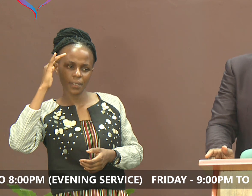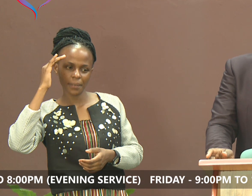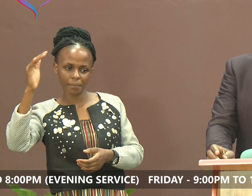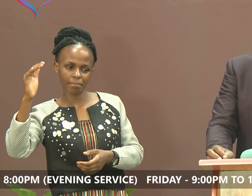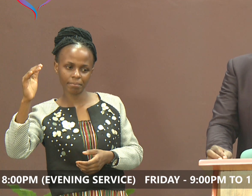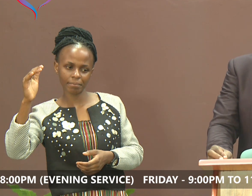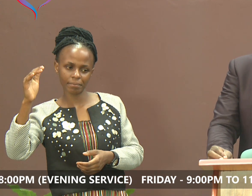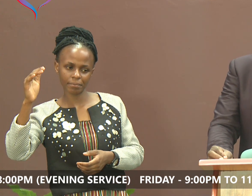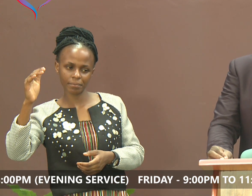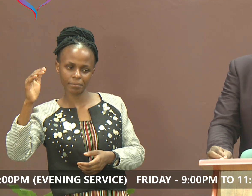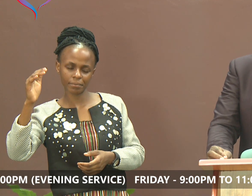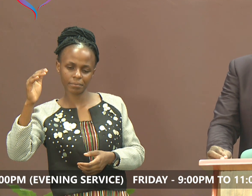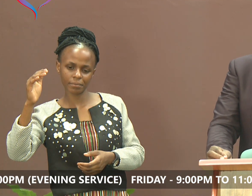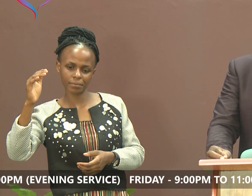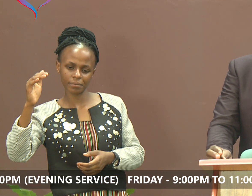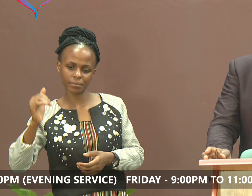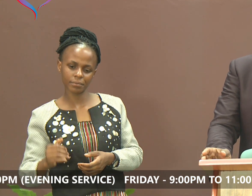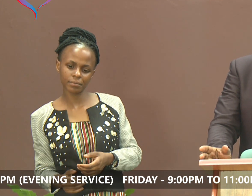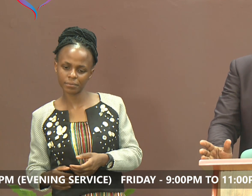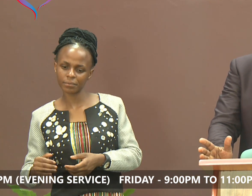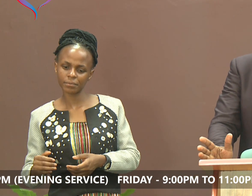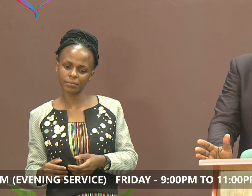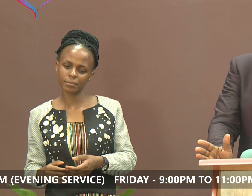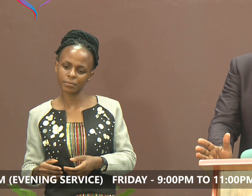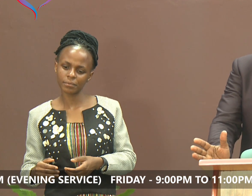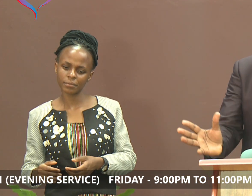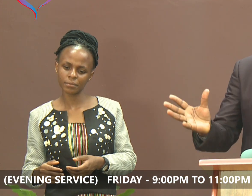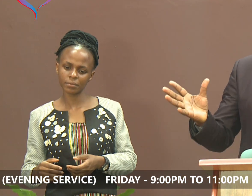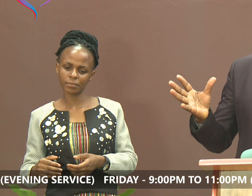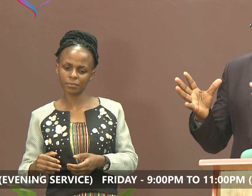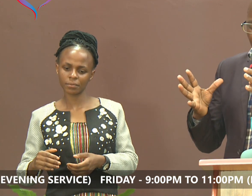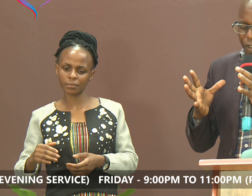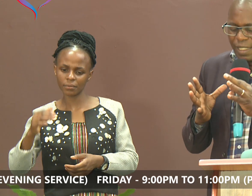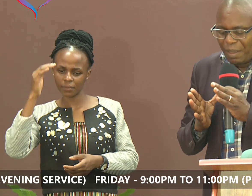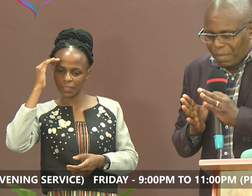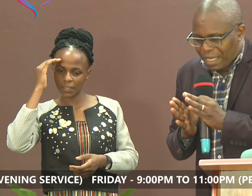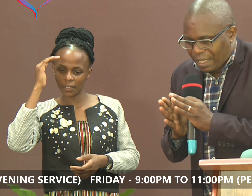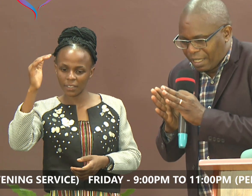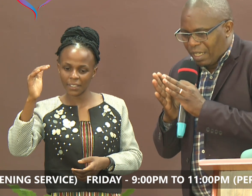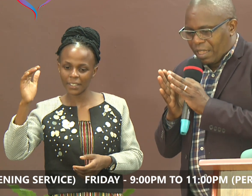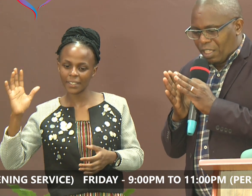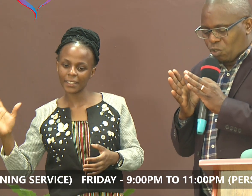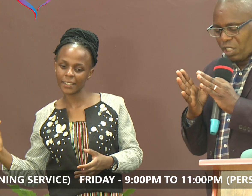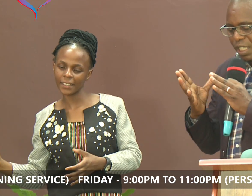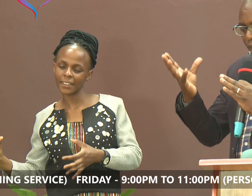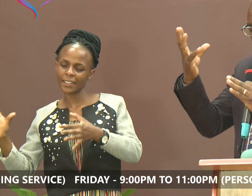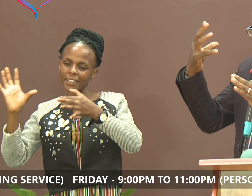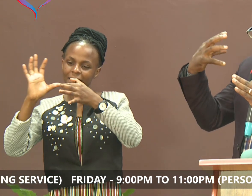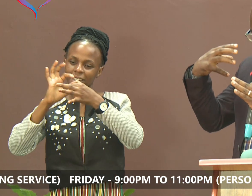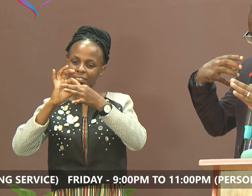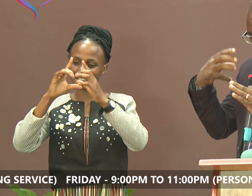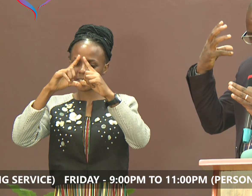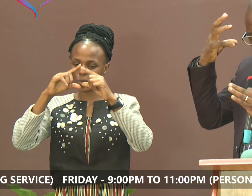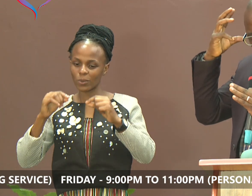message. Obubaka. The message brings together the words and conveys the meaning. The source